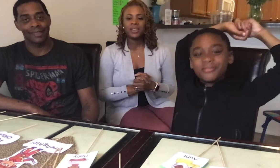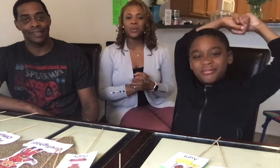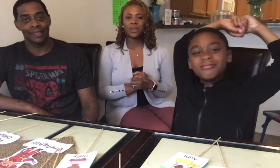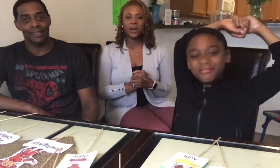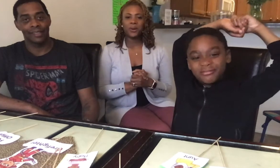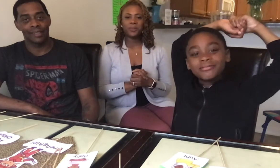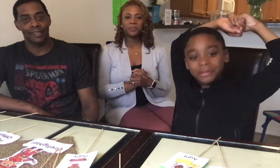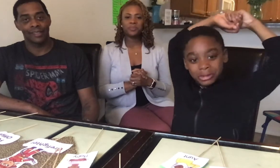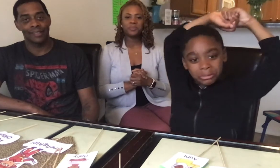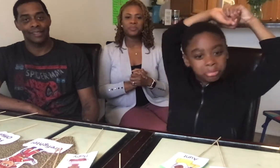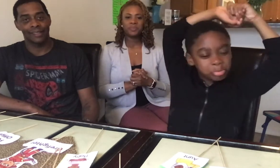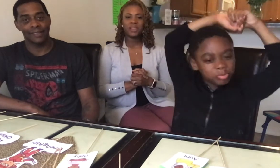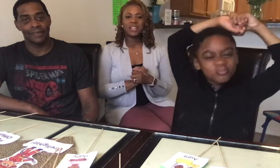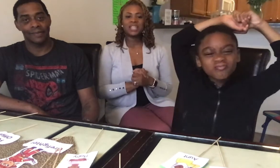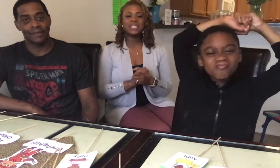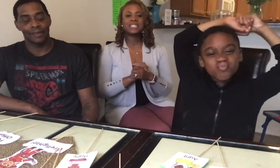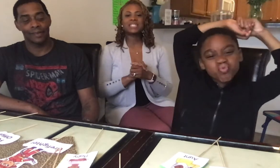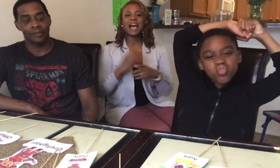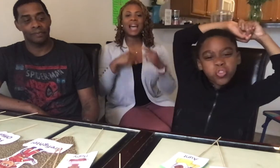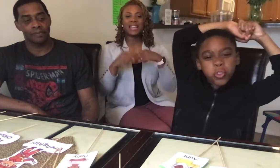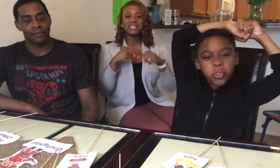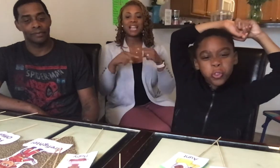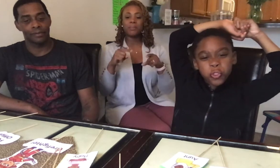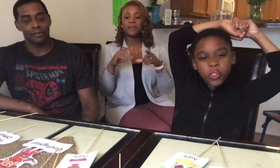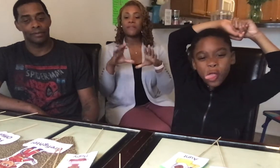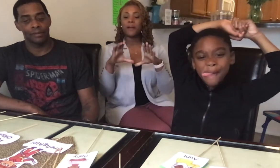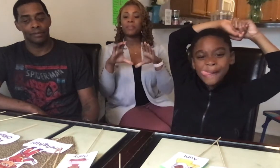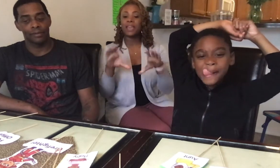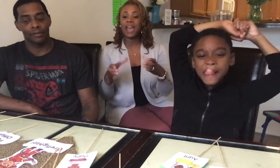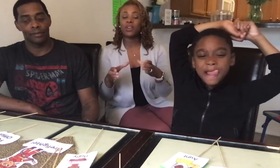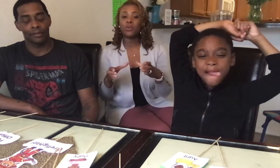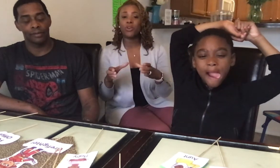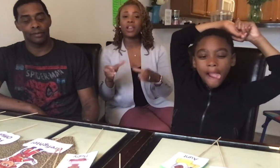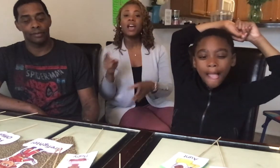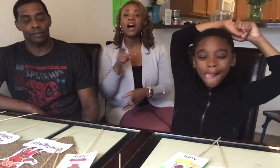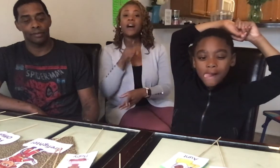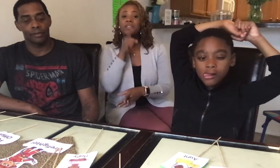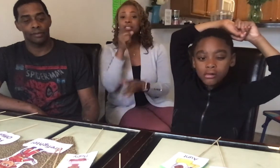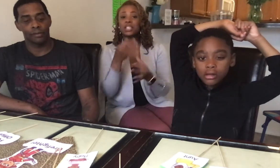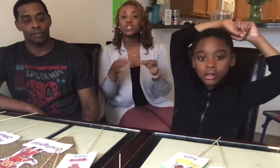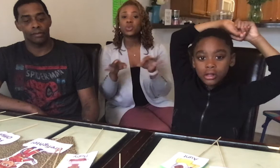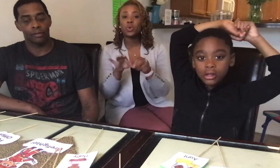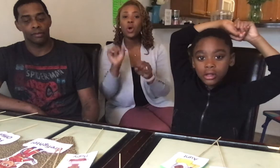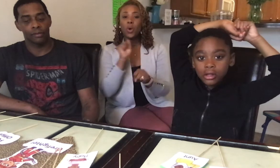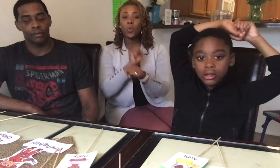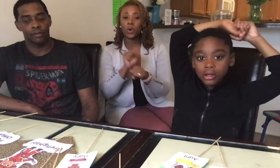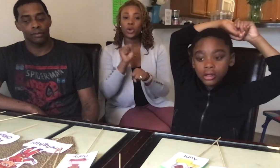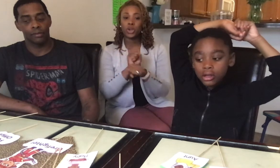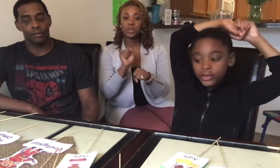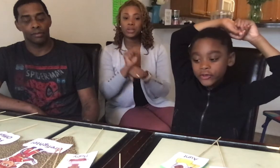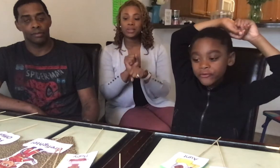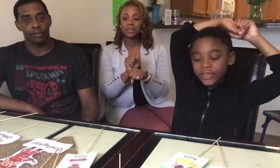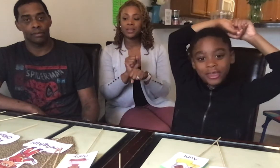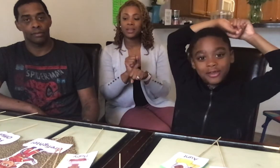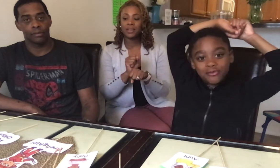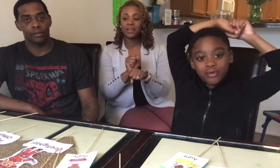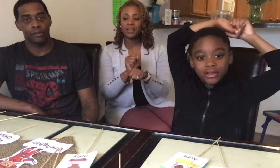we go. This sign is coming from the category of essential workers. You kidding right now?